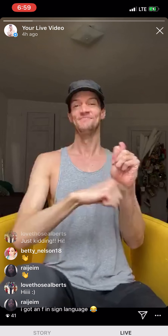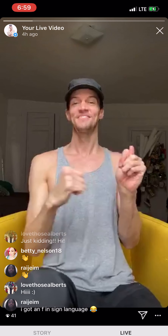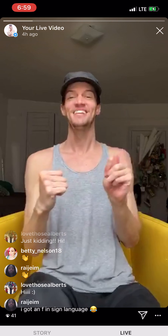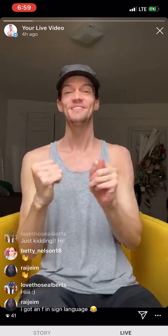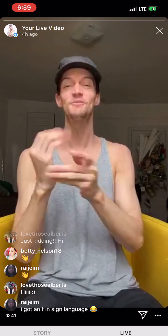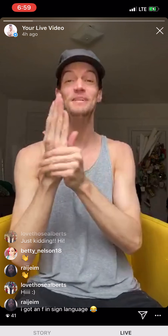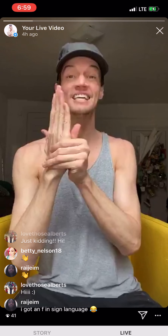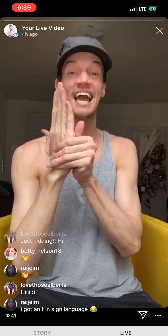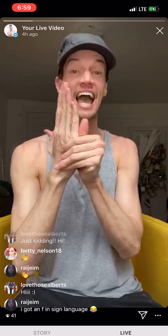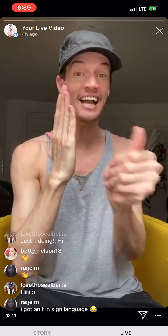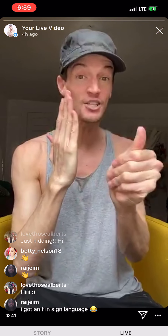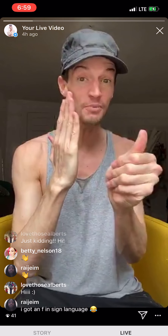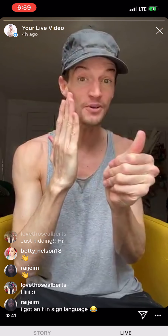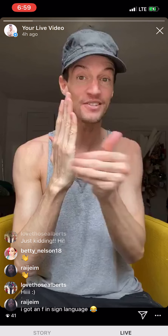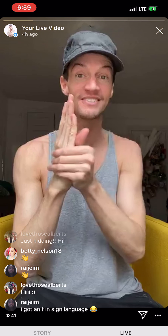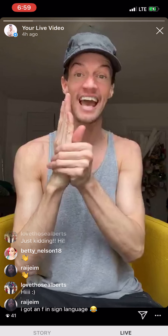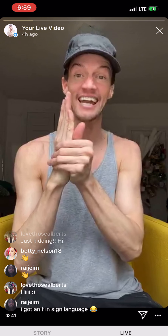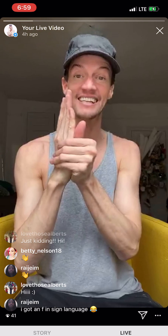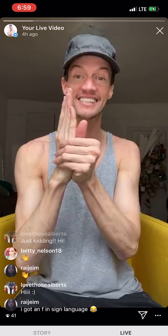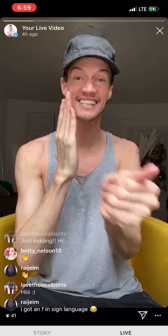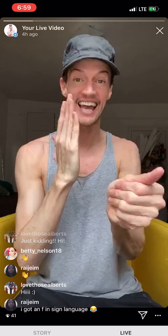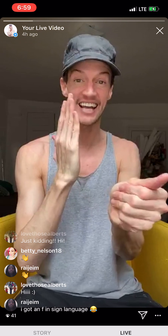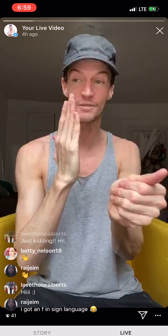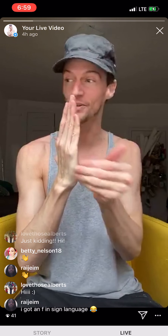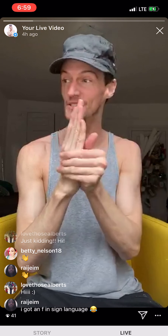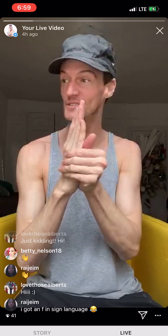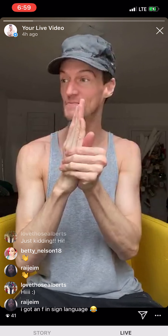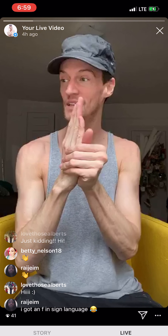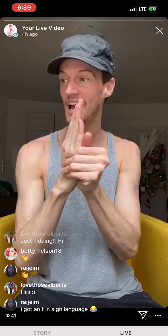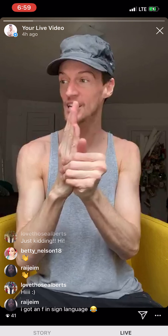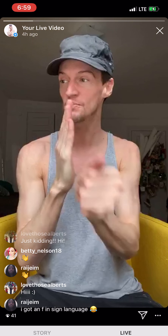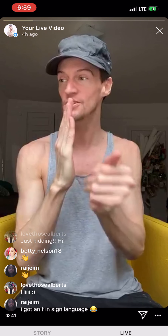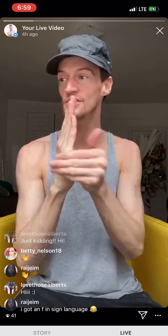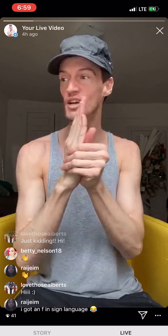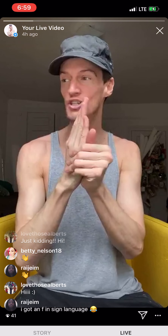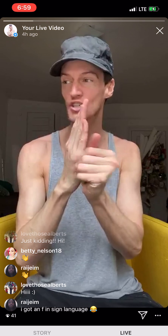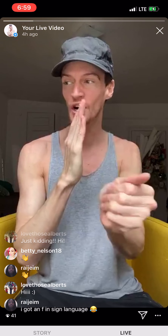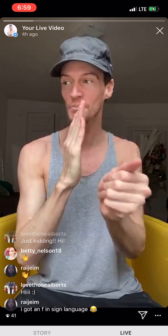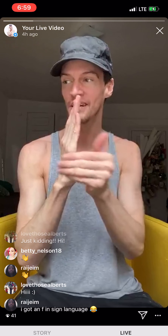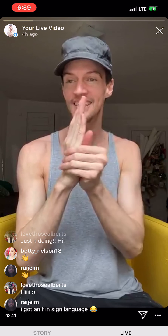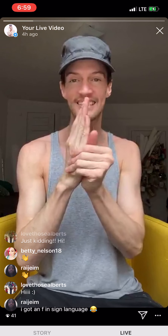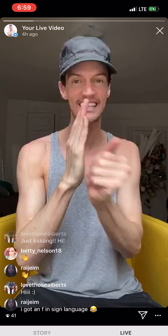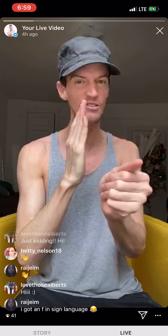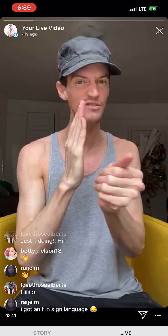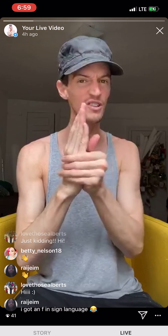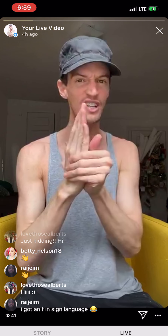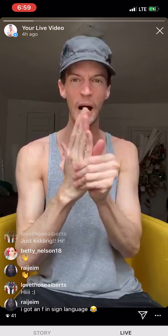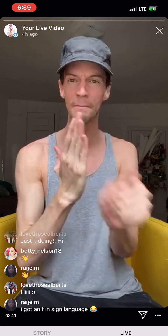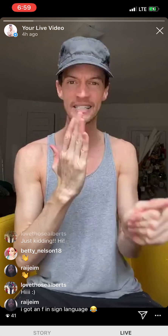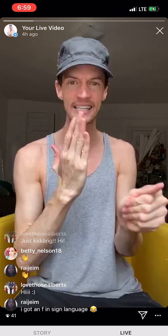We'll be experts at it. Experts. Experts. Sharp. Skillful. Competent.